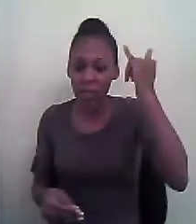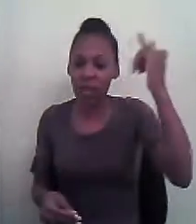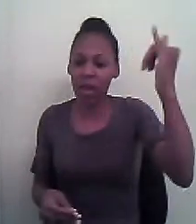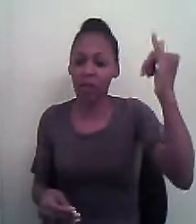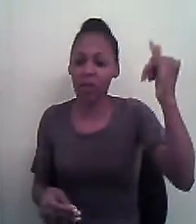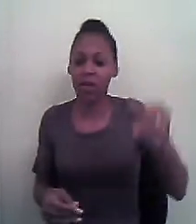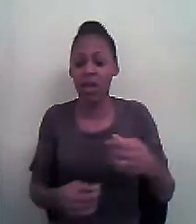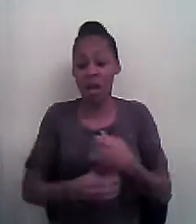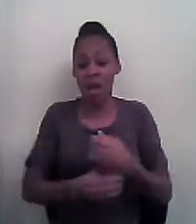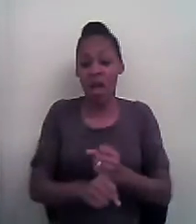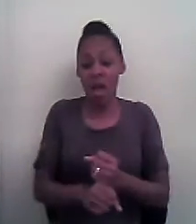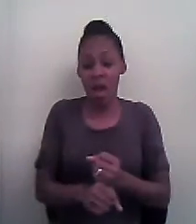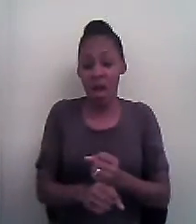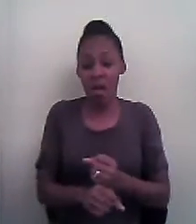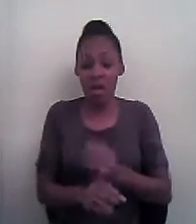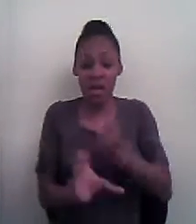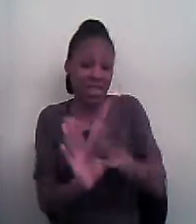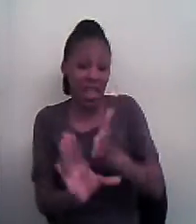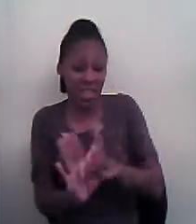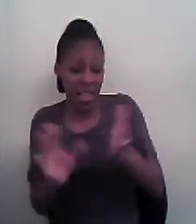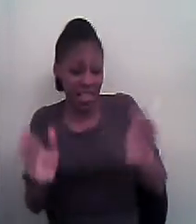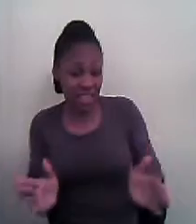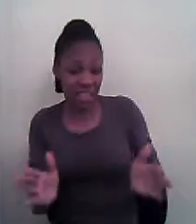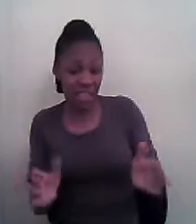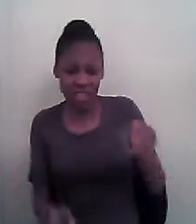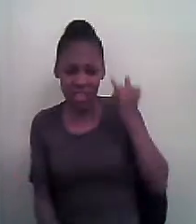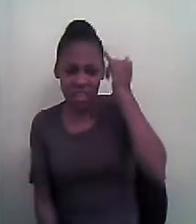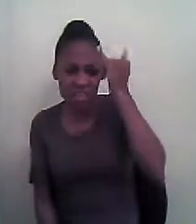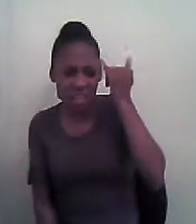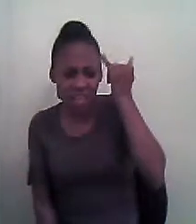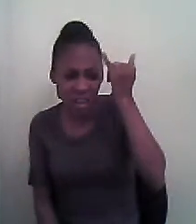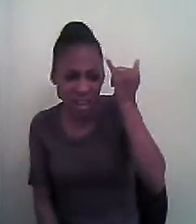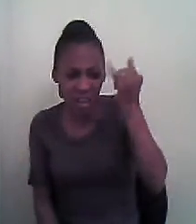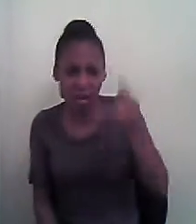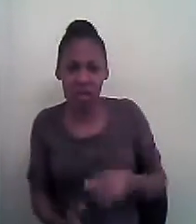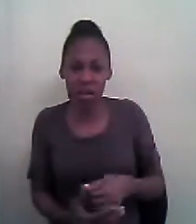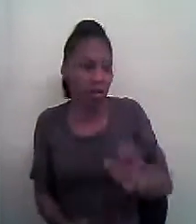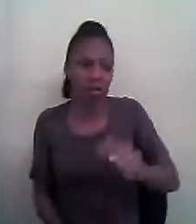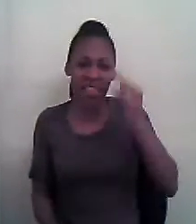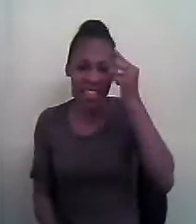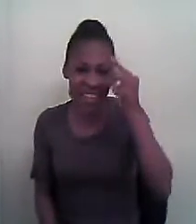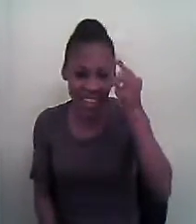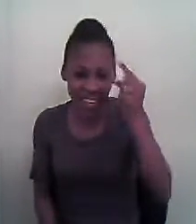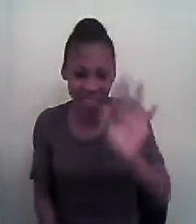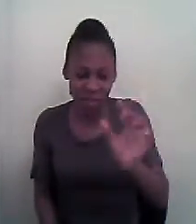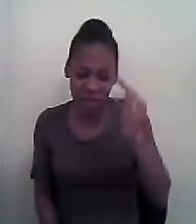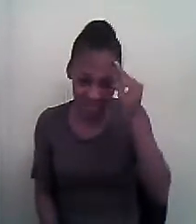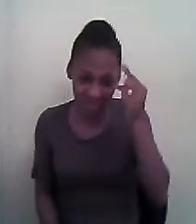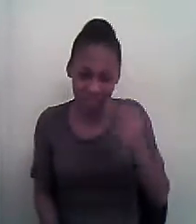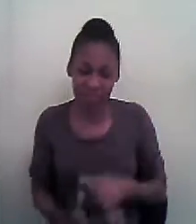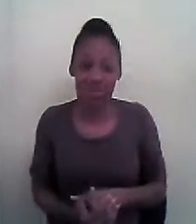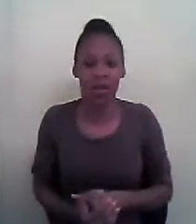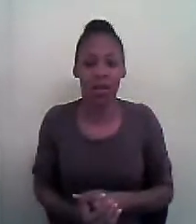think. They learned about writing the psychology paper, APA style, and how to put the